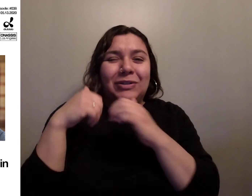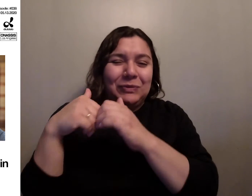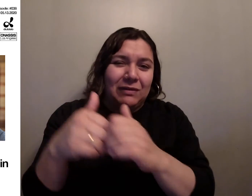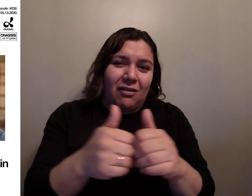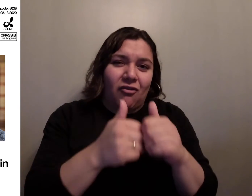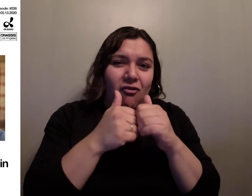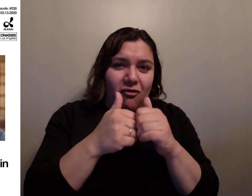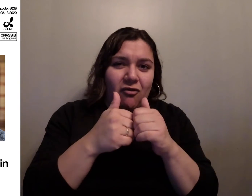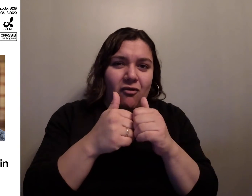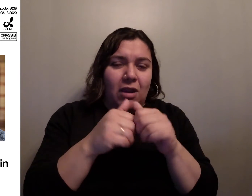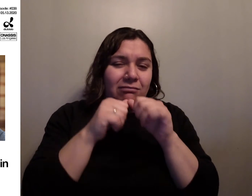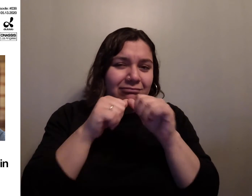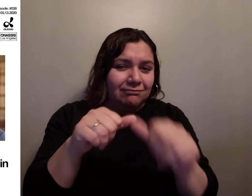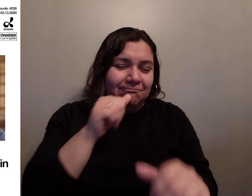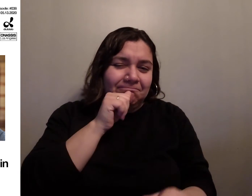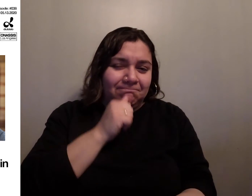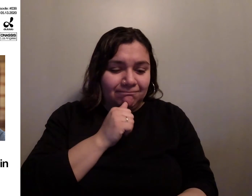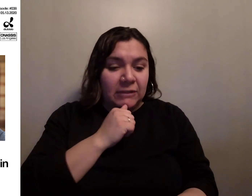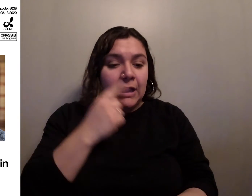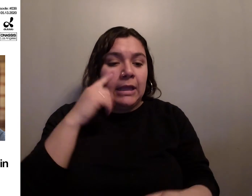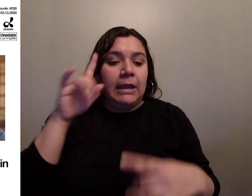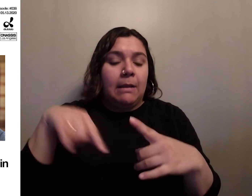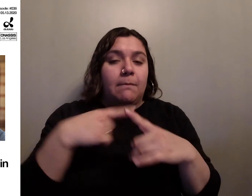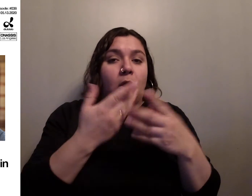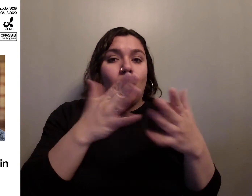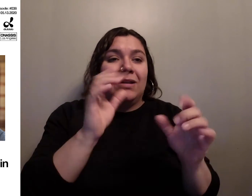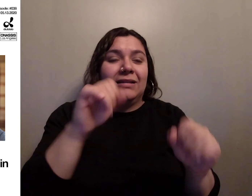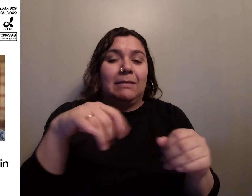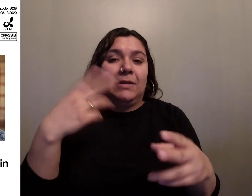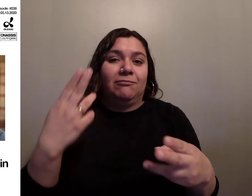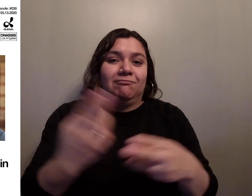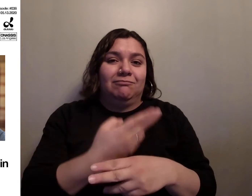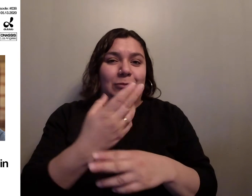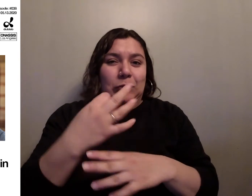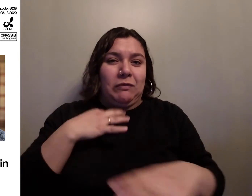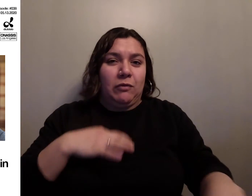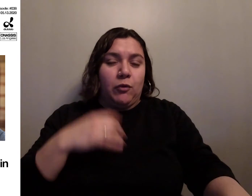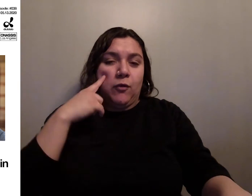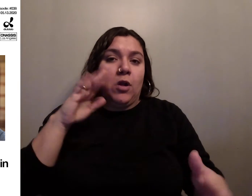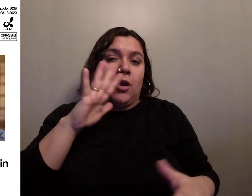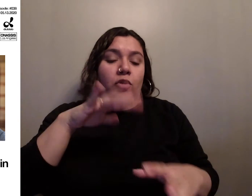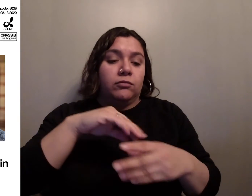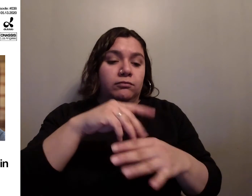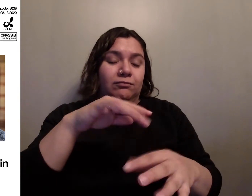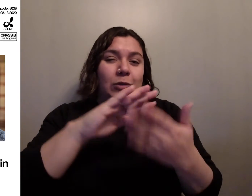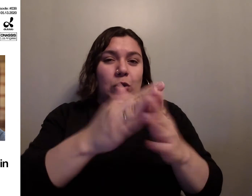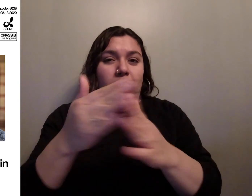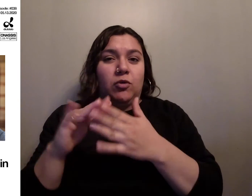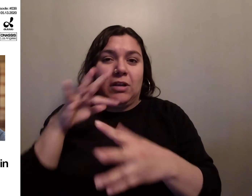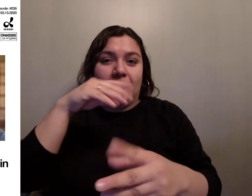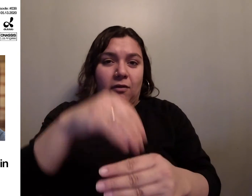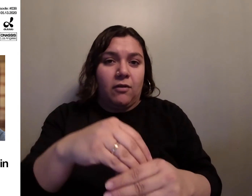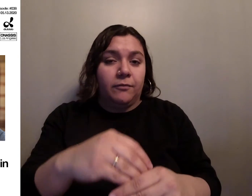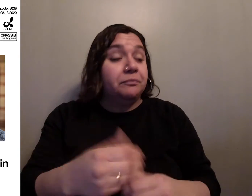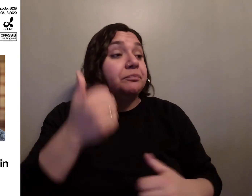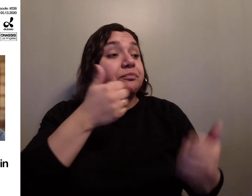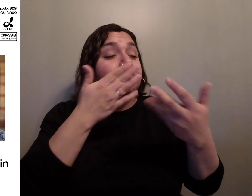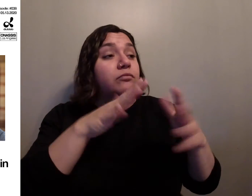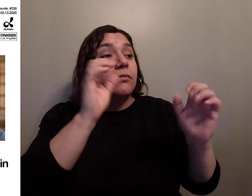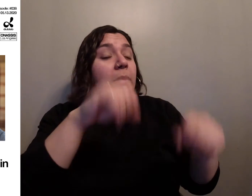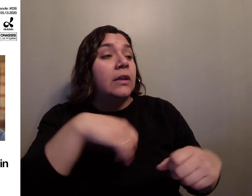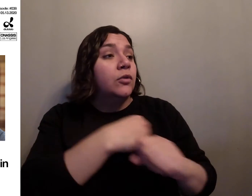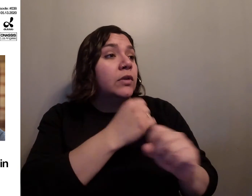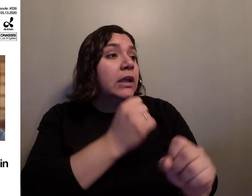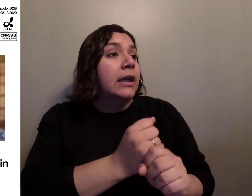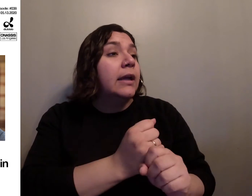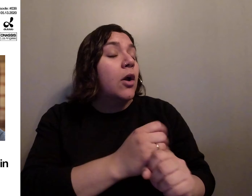future forward, holding on together, and seeking ways that they can be useful to the communities that they are a part of.